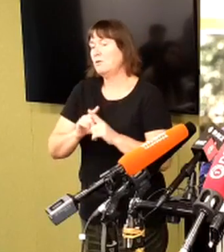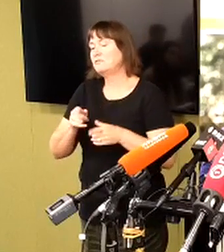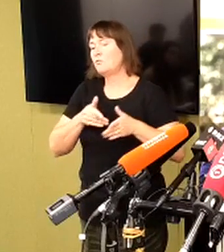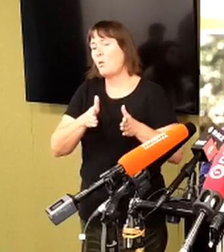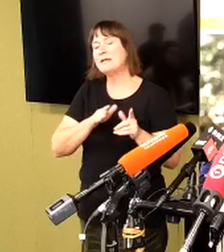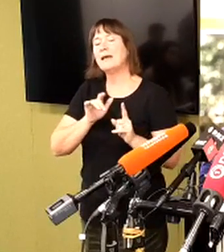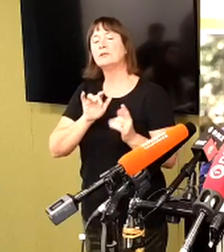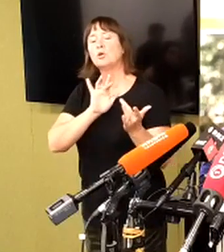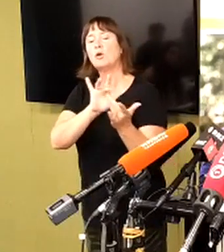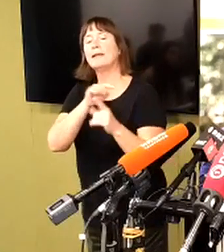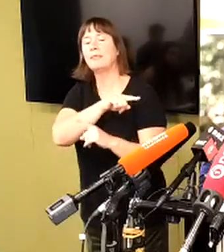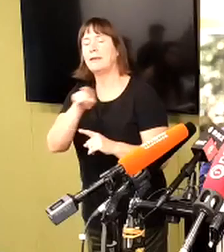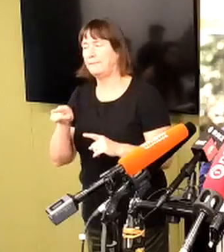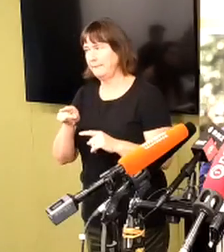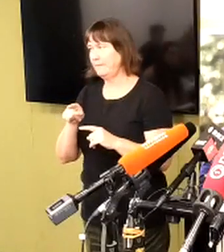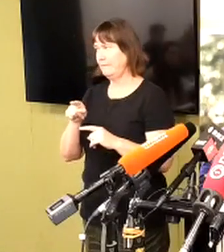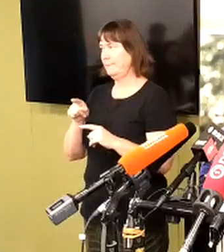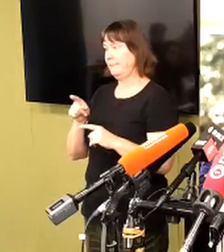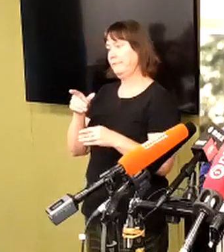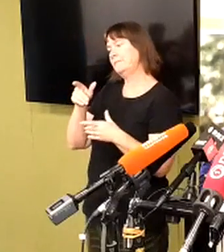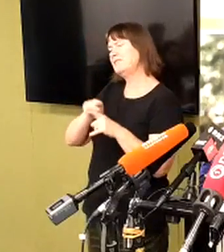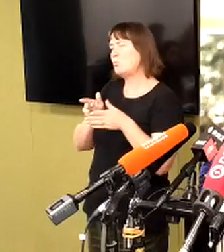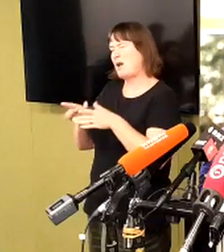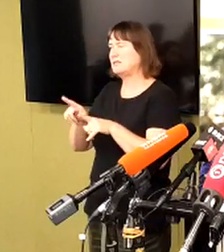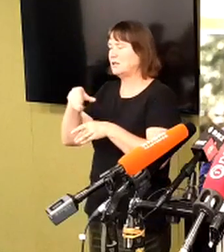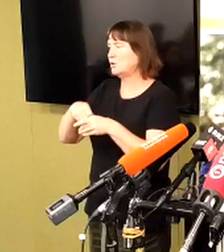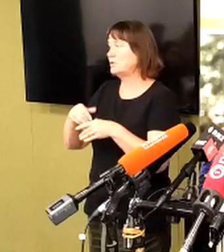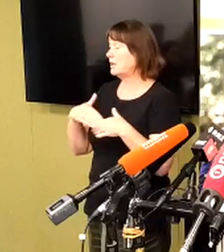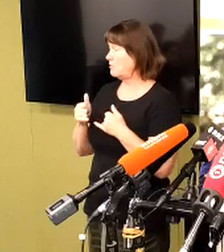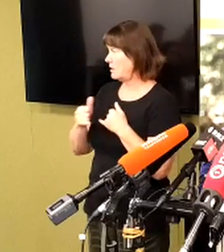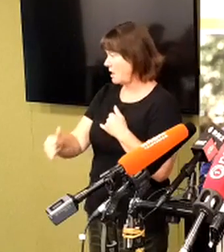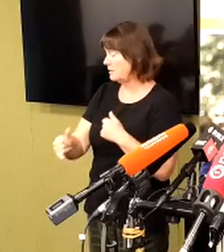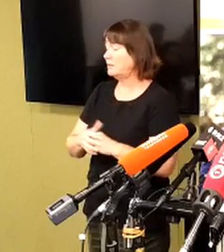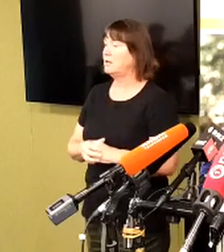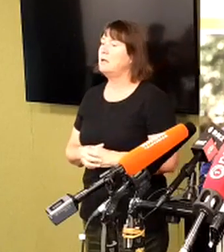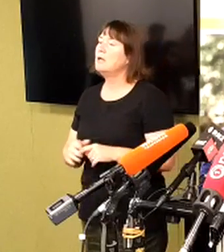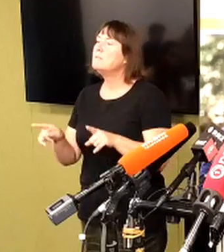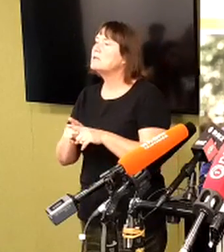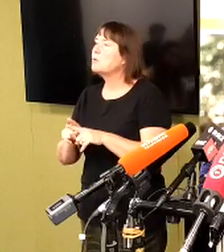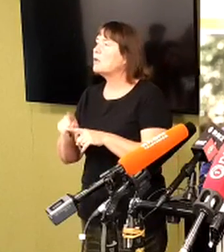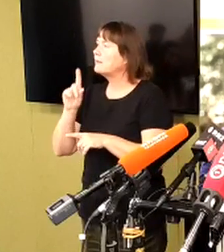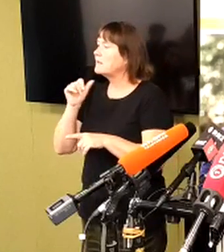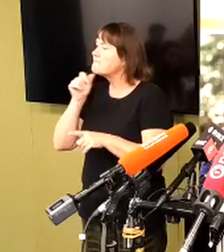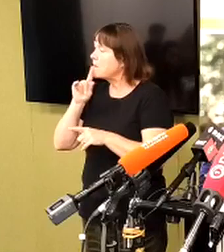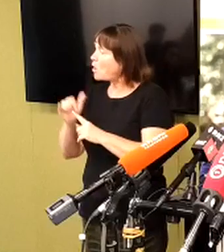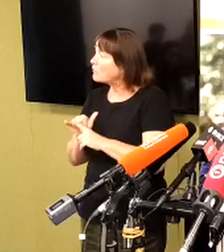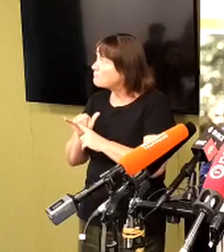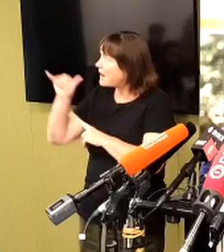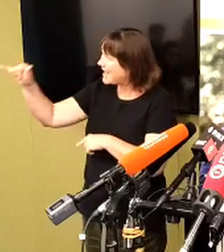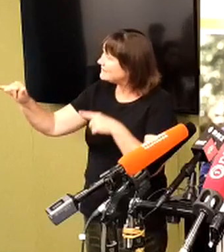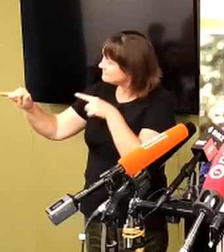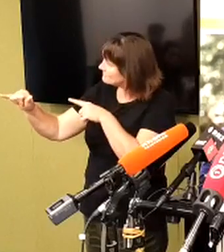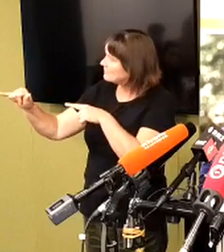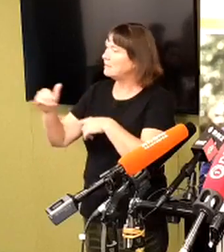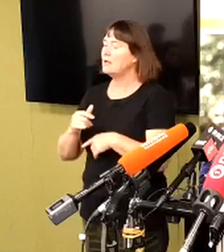out to those casual contacts, including Healthline, but also in the case of, for example, those who might have been on aircraft. The Air New Zealand